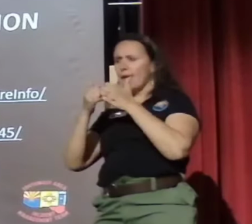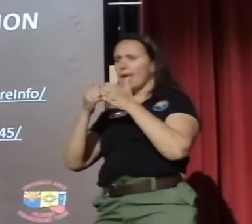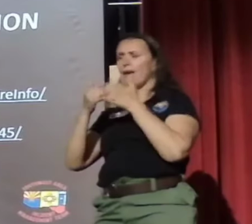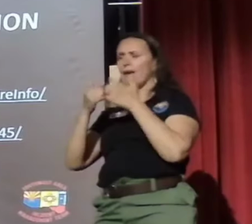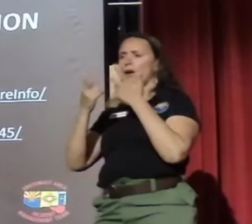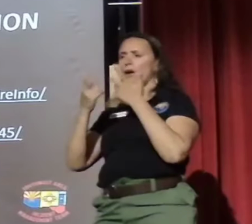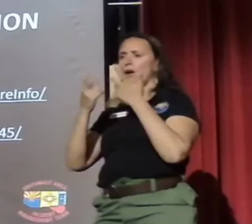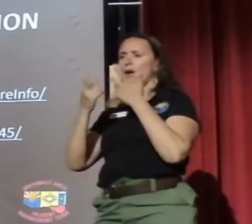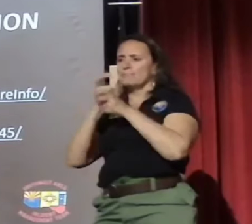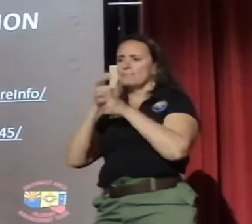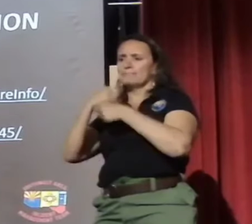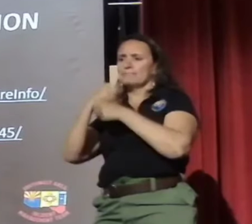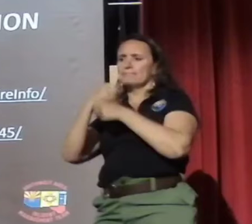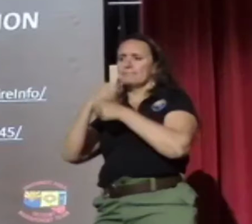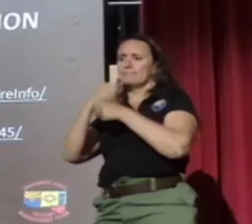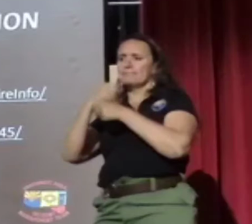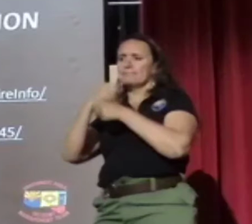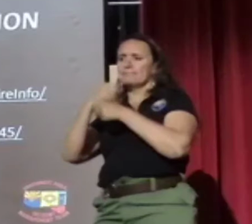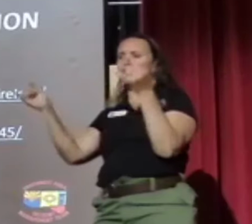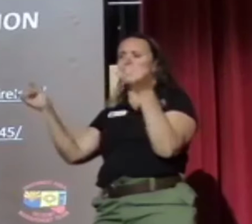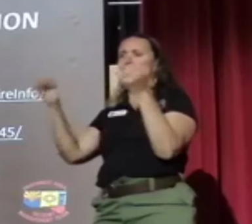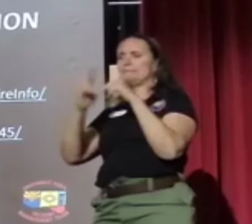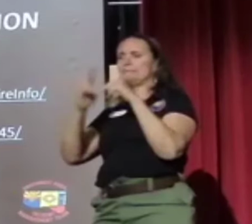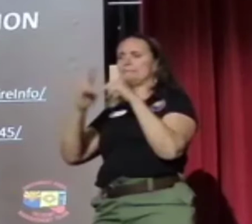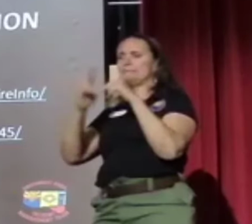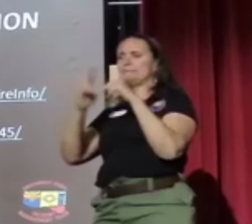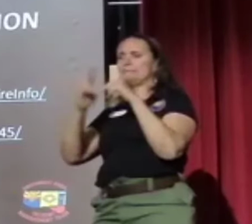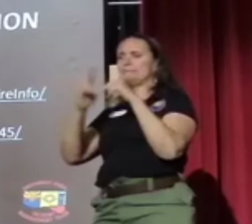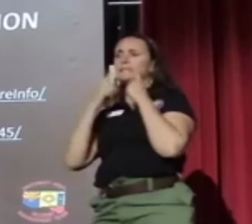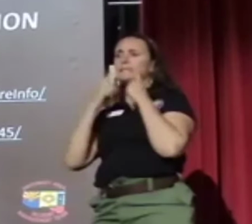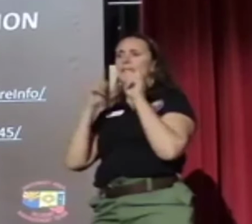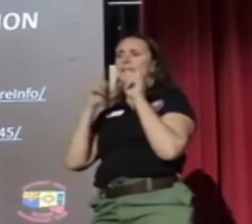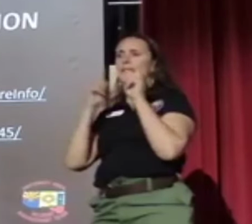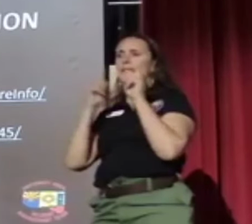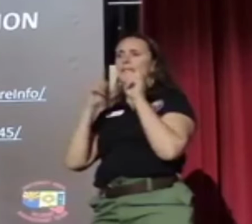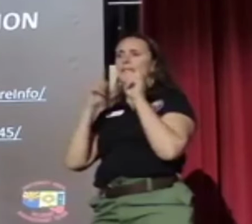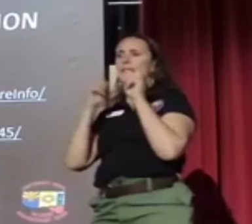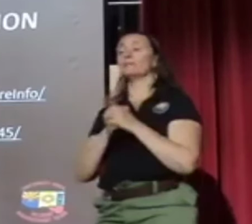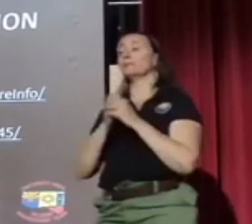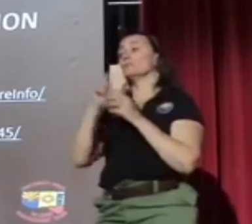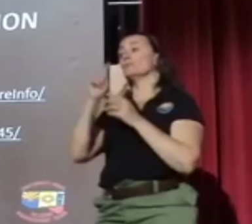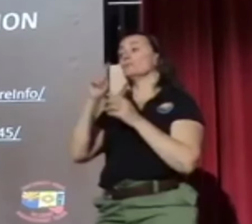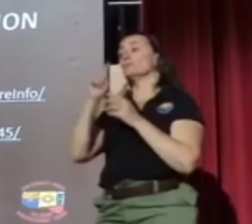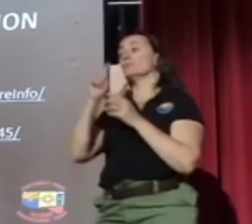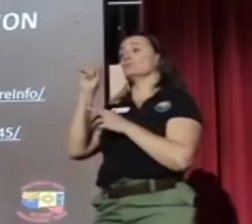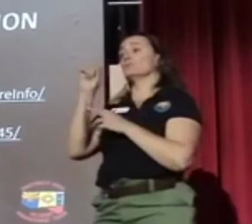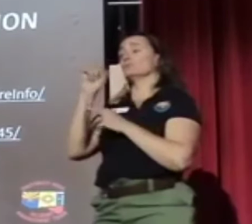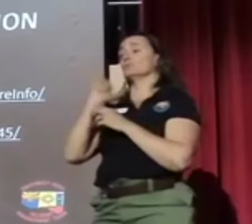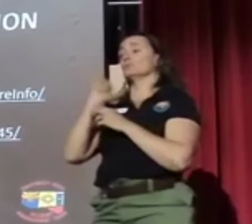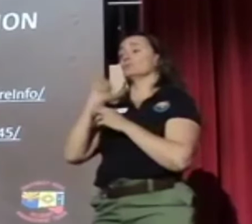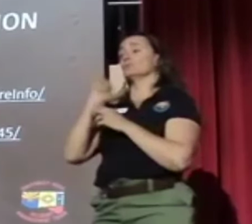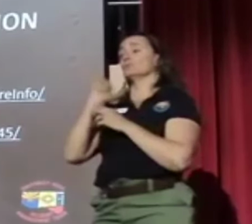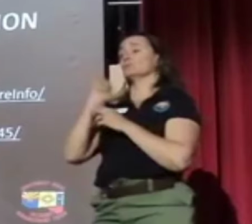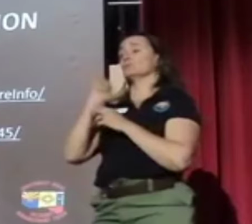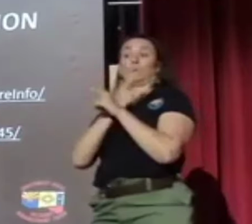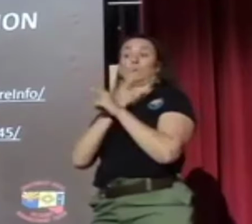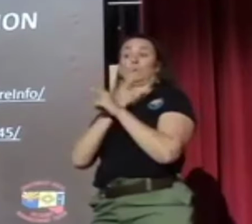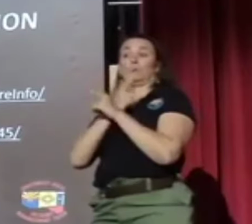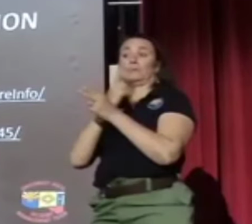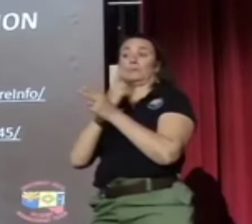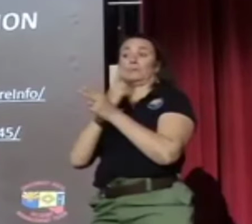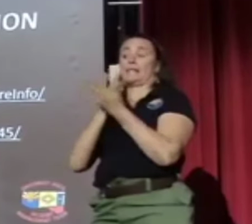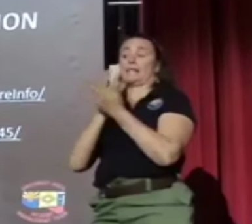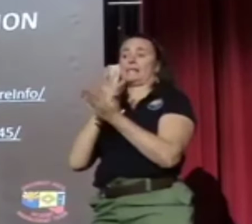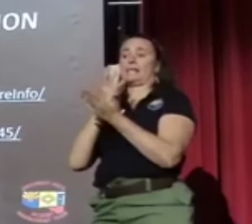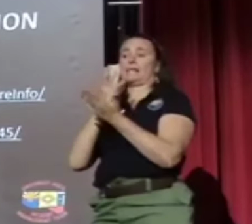or line construction will be and how successful we can be. Now, these are tools that we use, and we validate that information or that